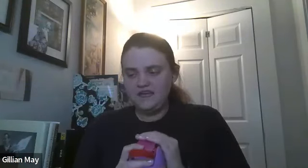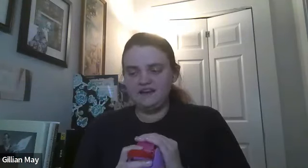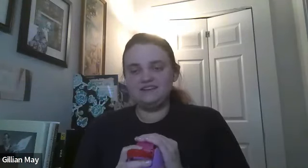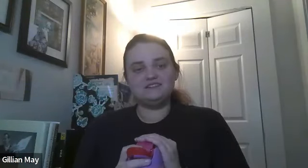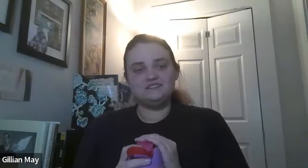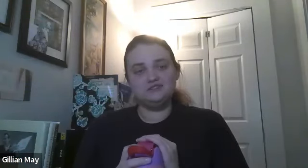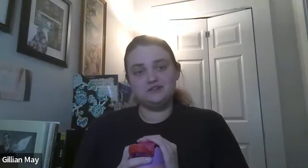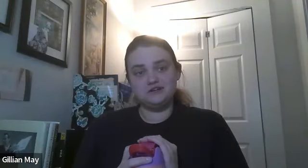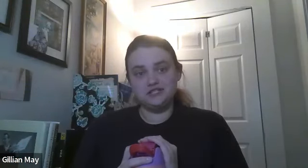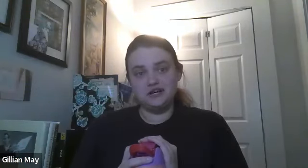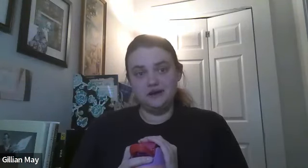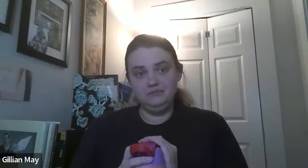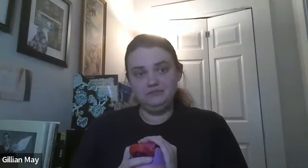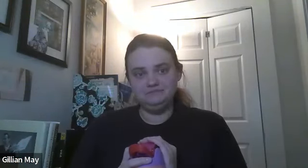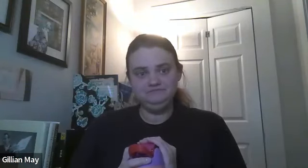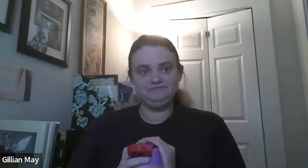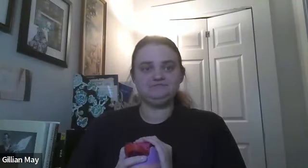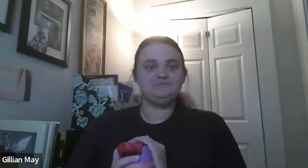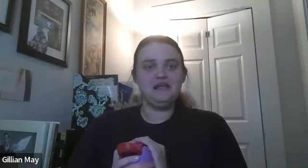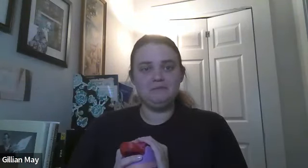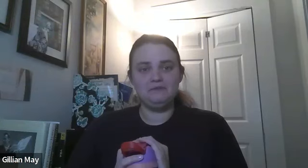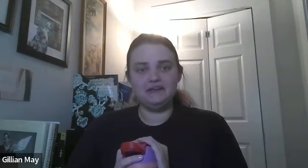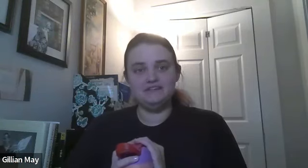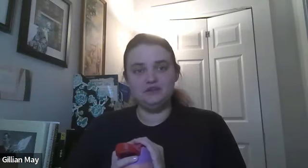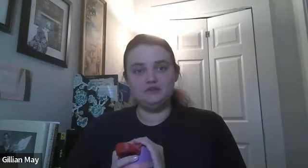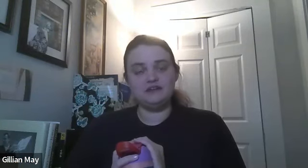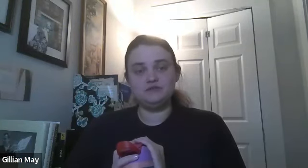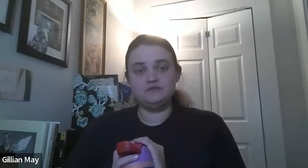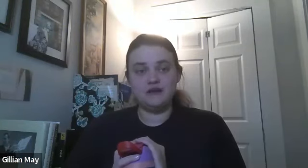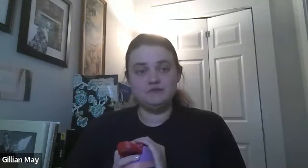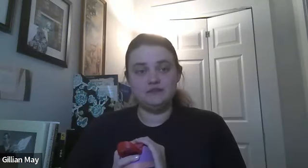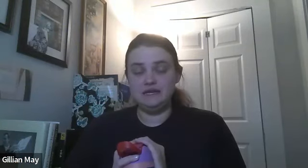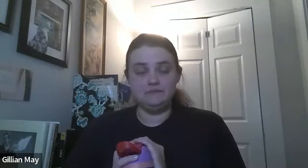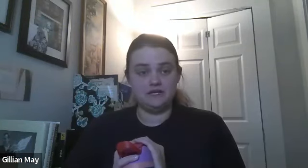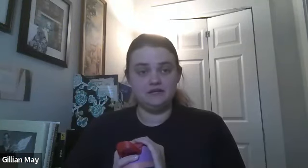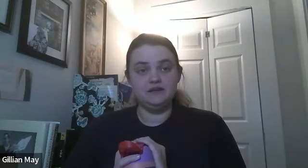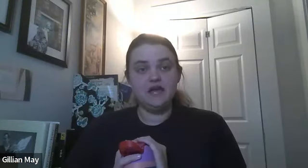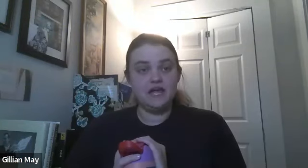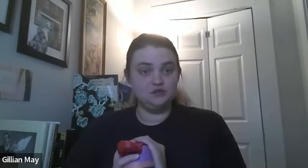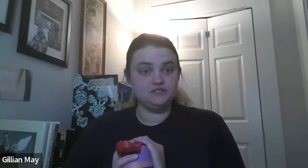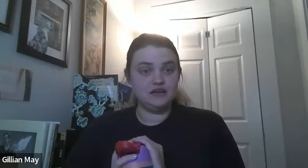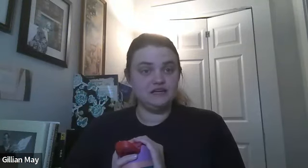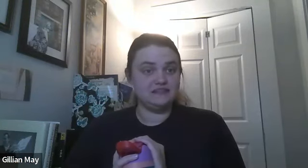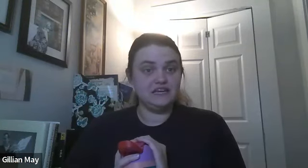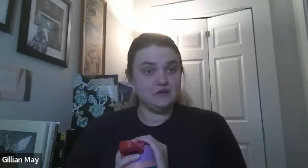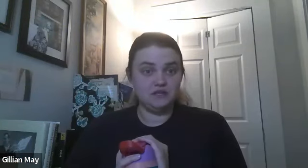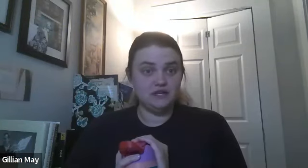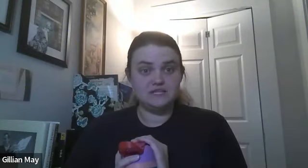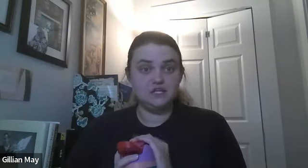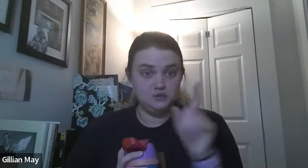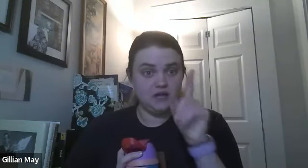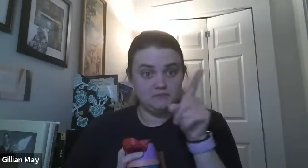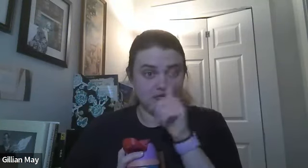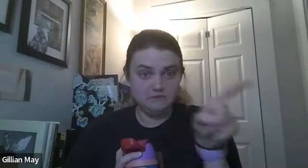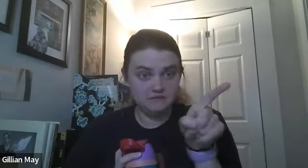I can also show y'all shut up. But if you get into a fight with anybody, and you're signing and they get really upset, you can't blame me for